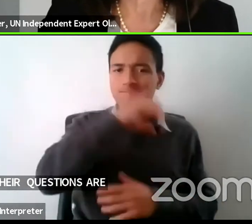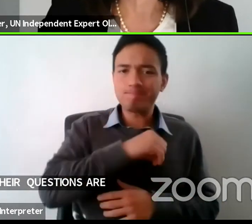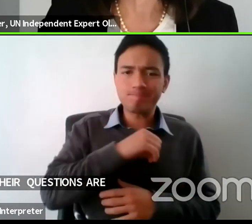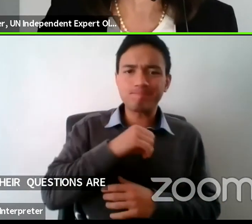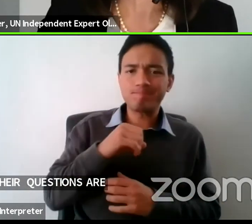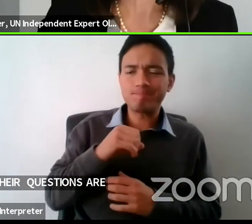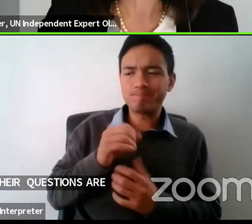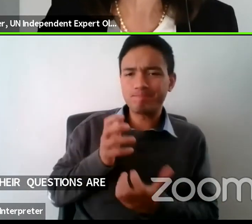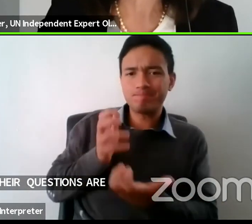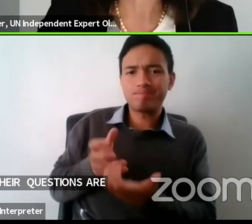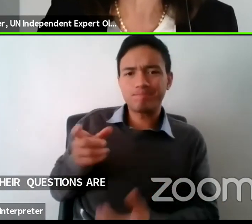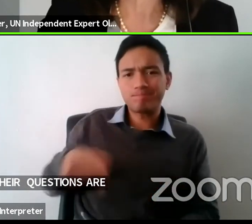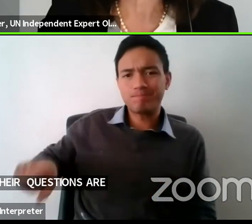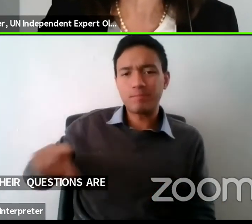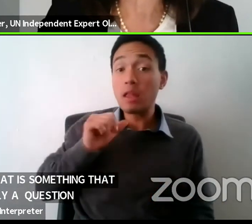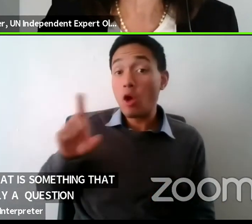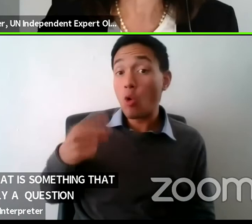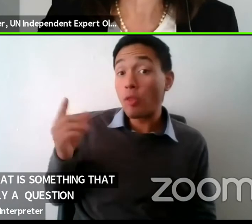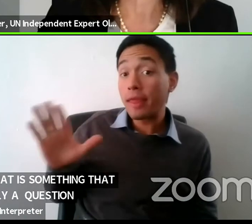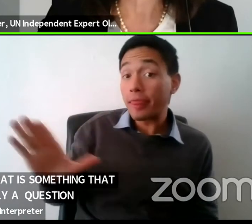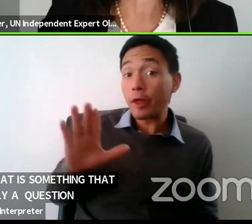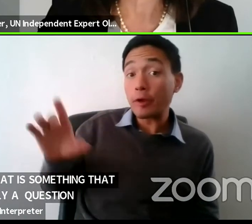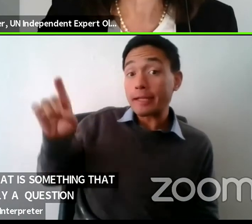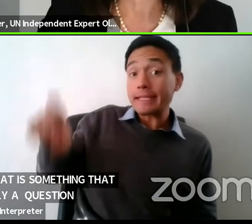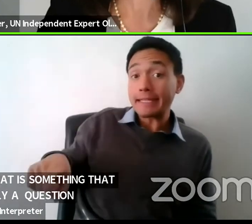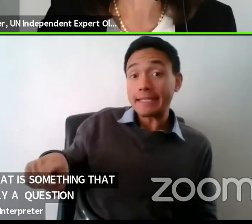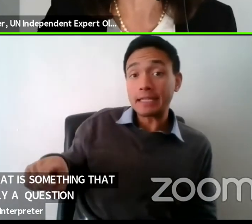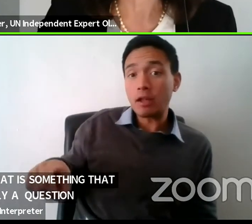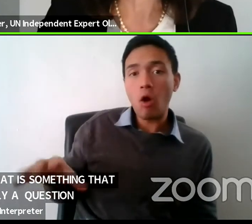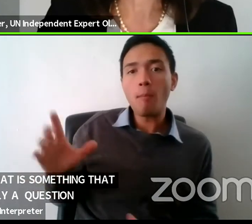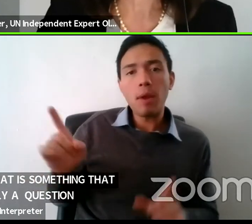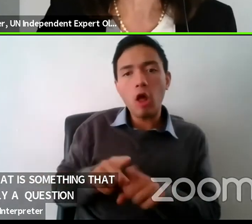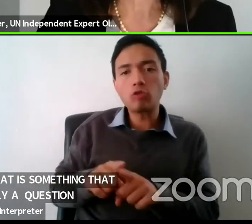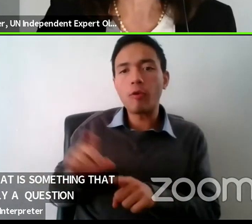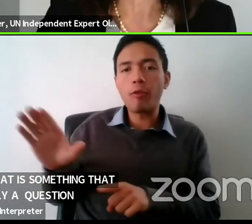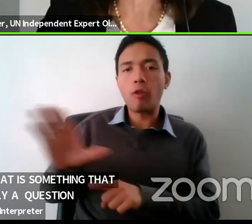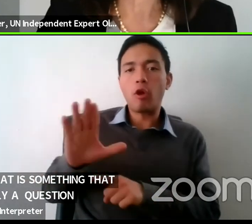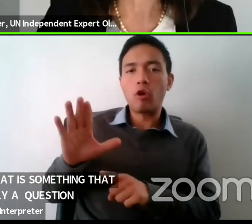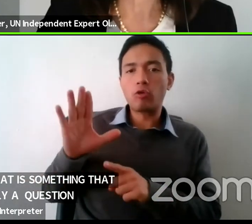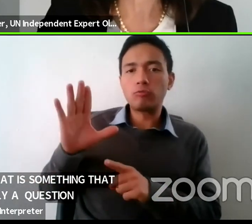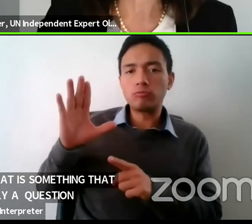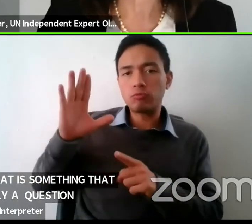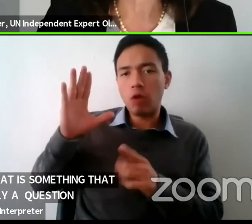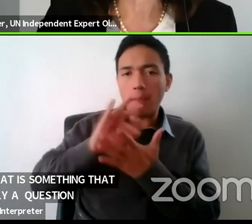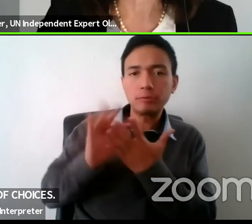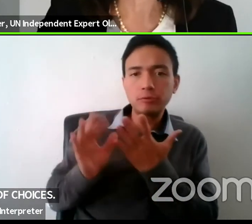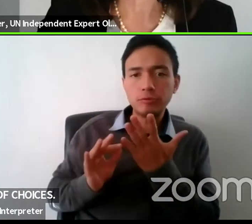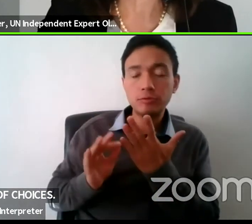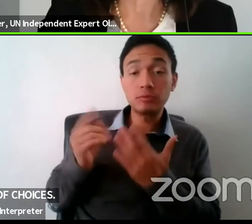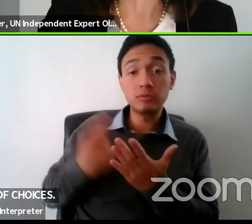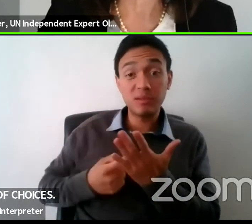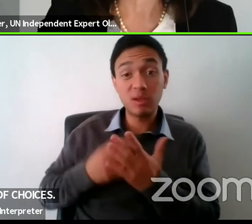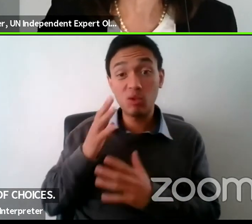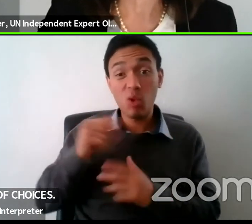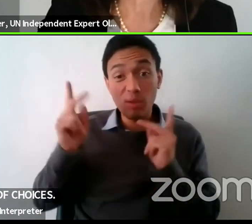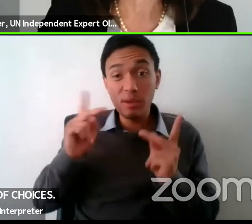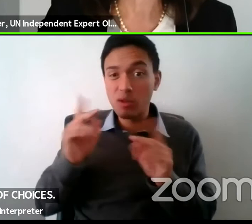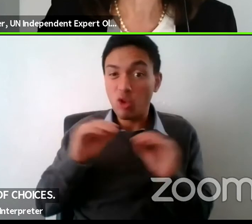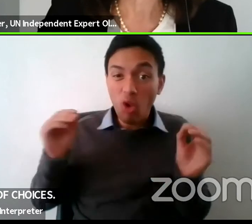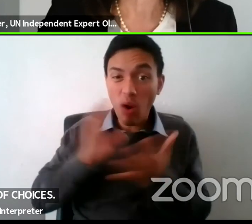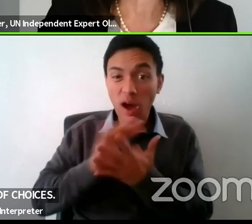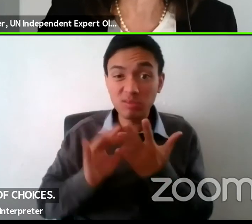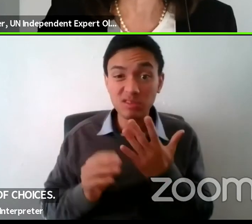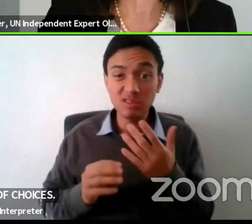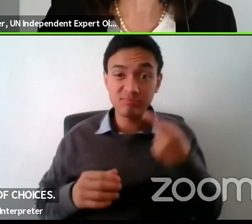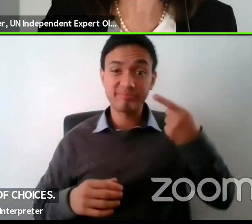only a question of needs, but it's also a question of choices. Sometimes older persons don't have any choices because